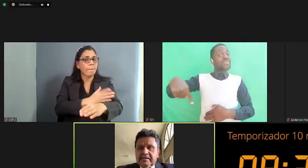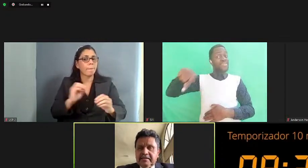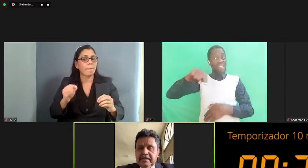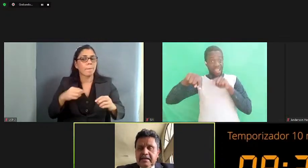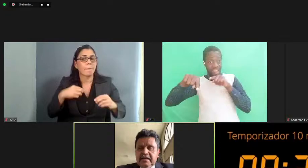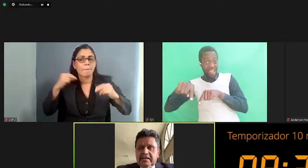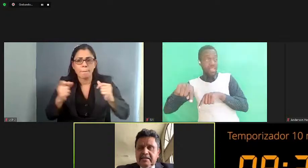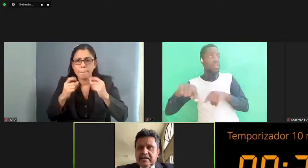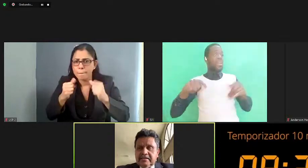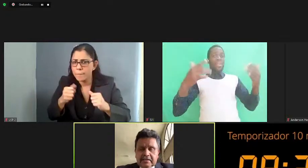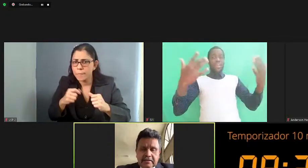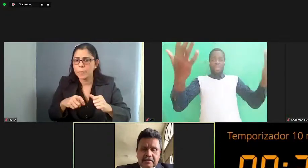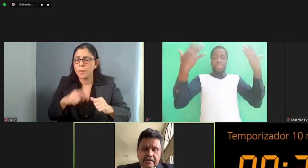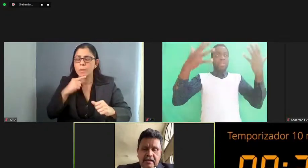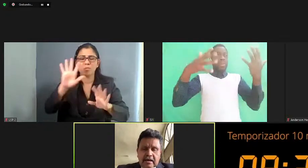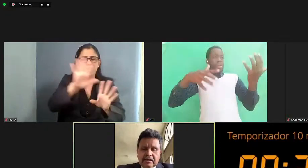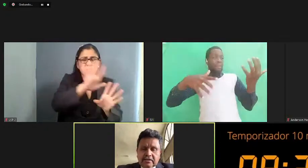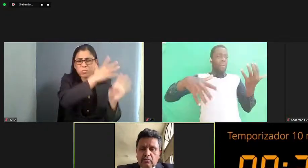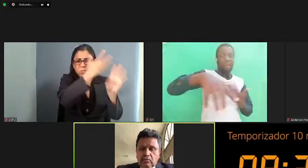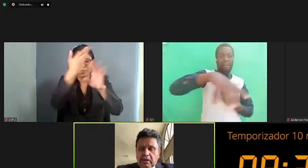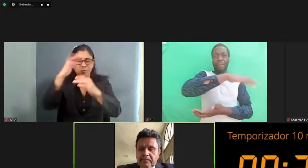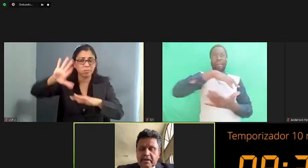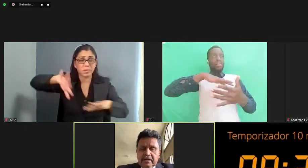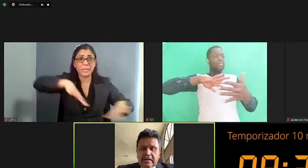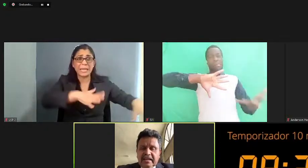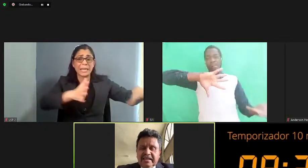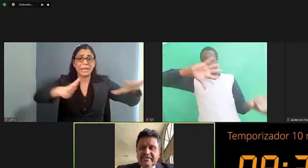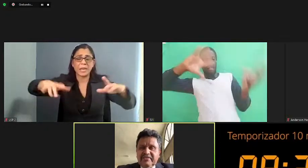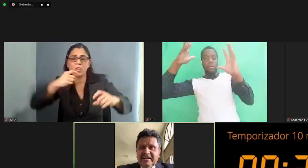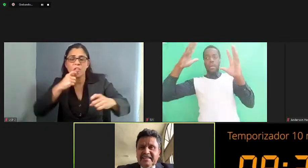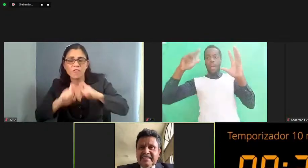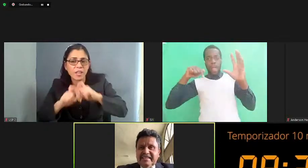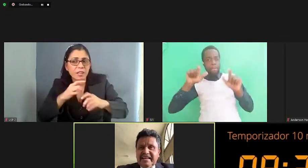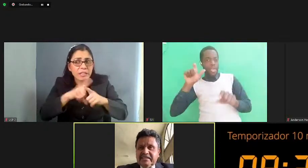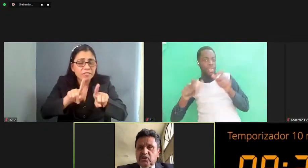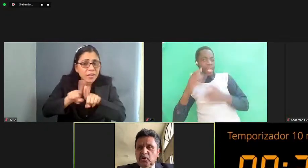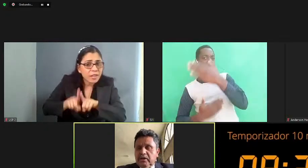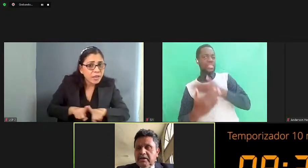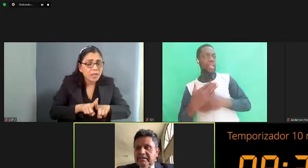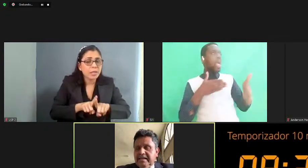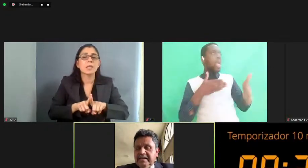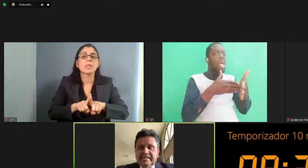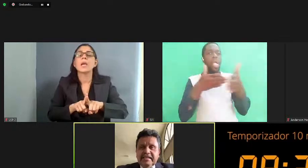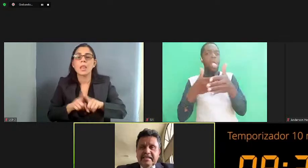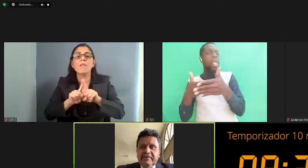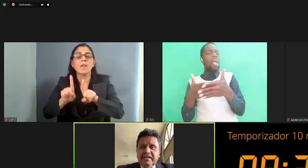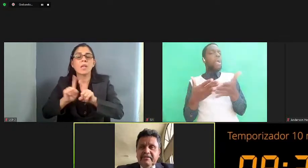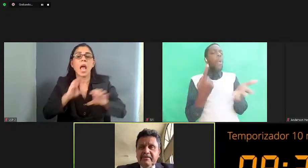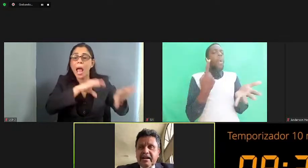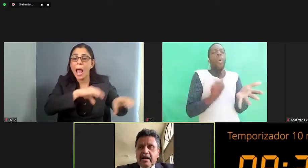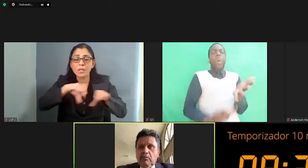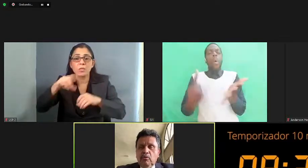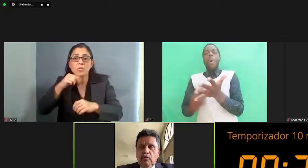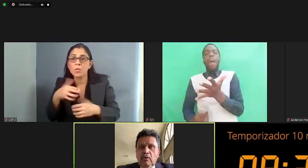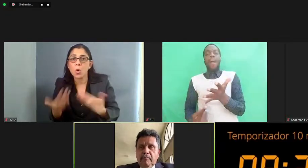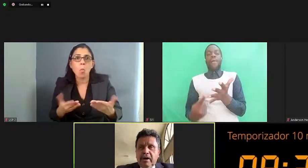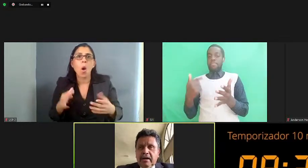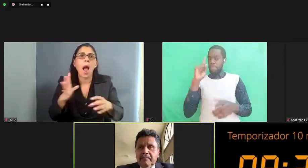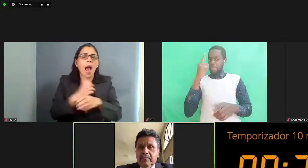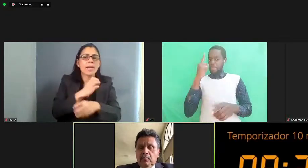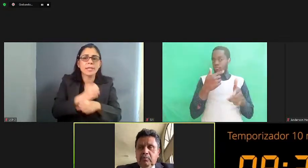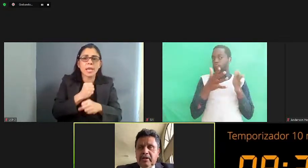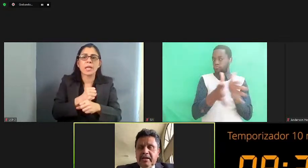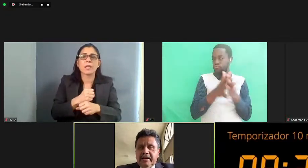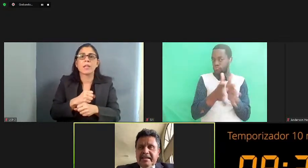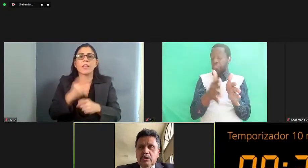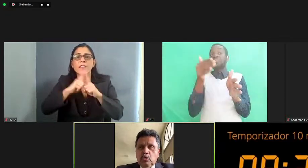with disabilities in face of inclusive risk management and also the different actions that need to be